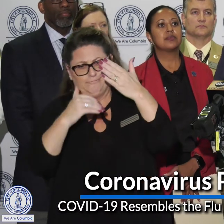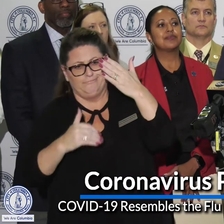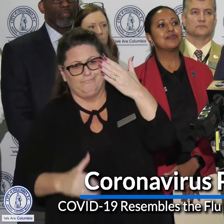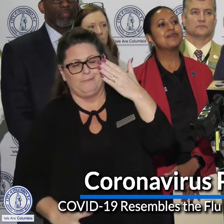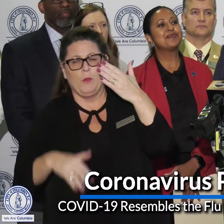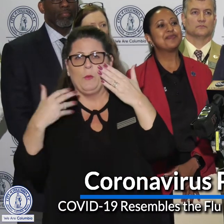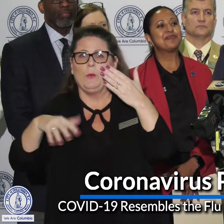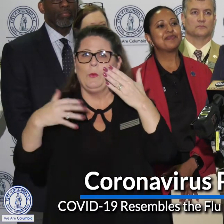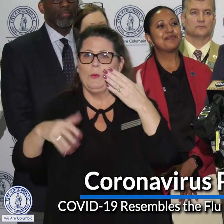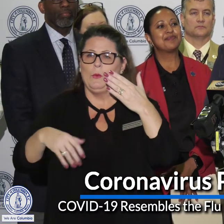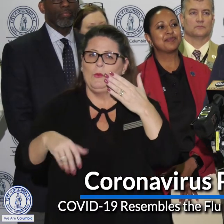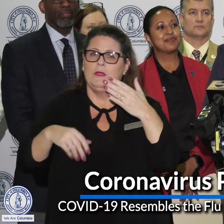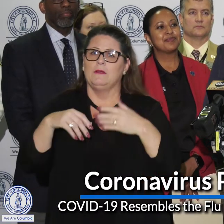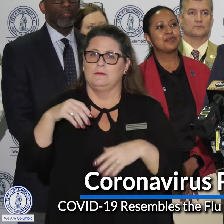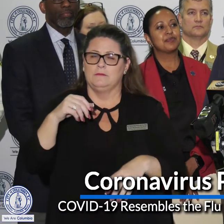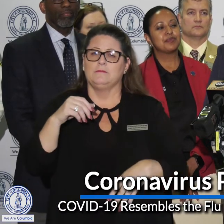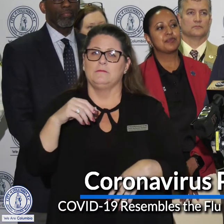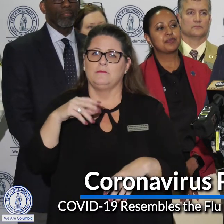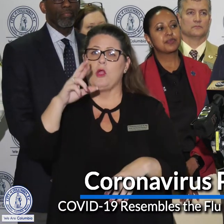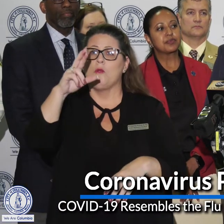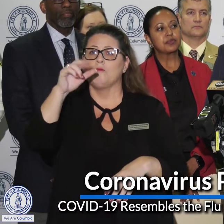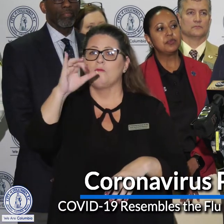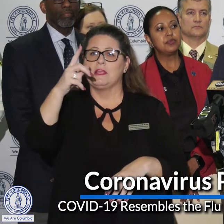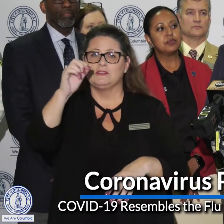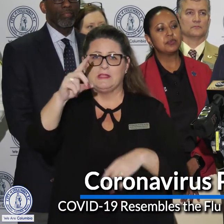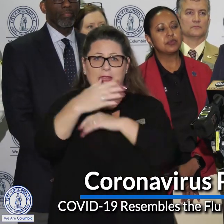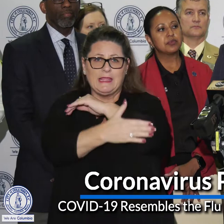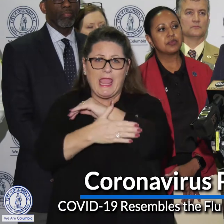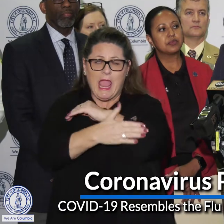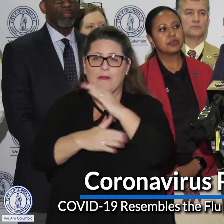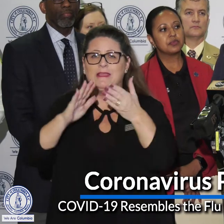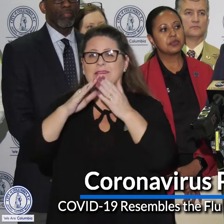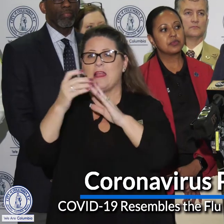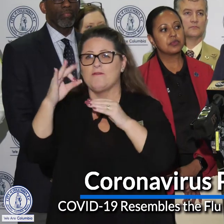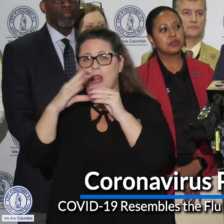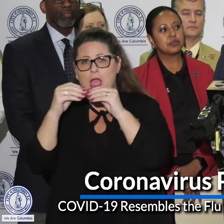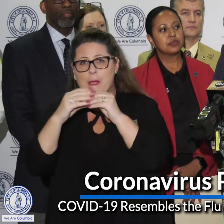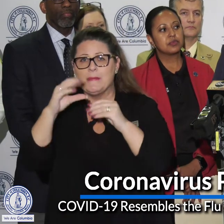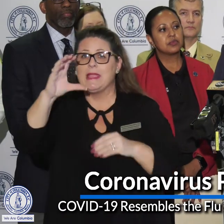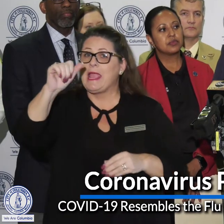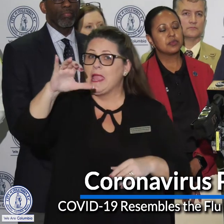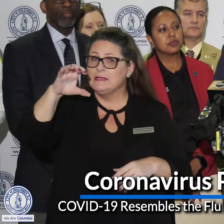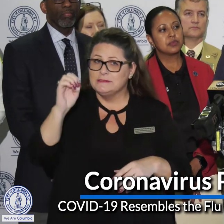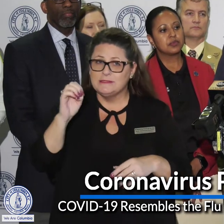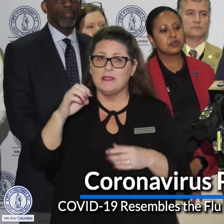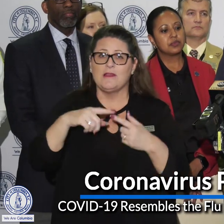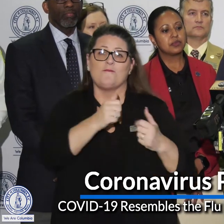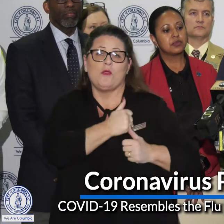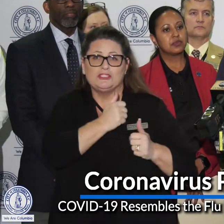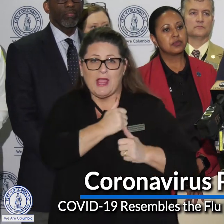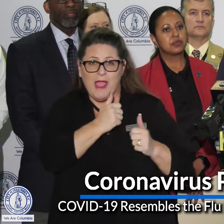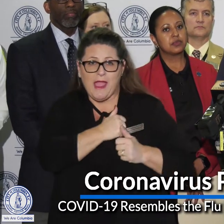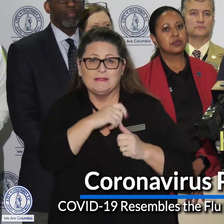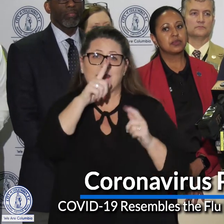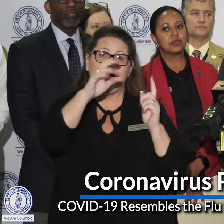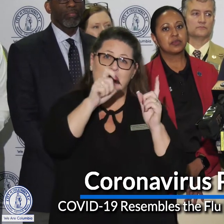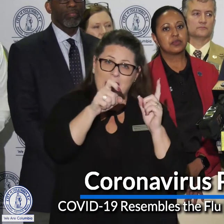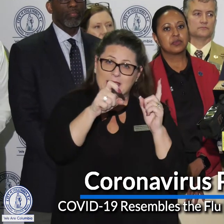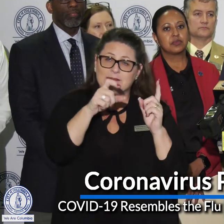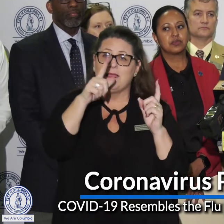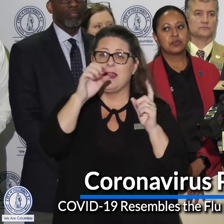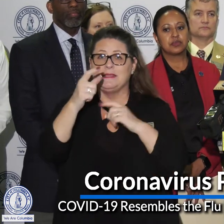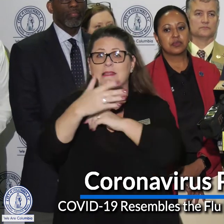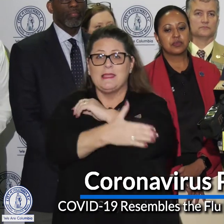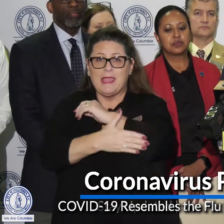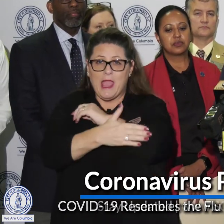more robust, but they included Richland County, the City of Columbia, City of Casey, Fort Jackson, the City of Lexington, Lexington County,